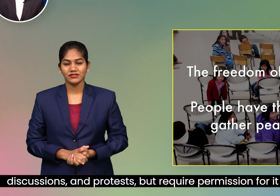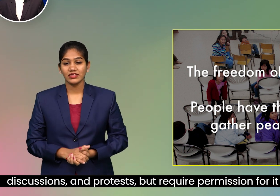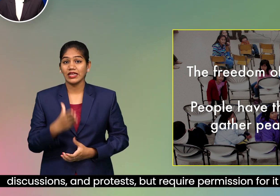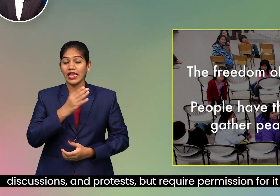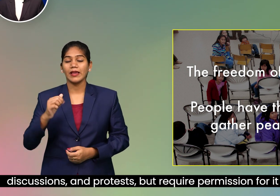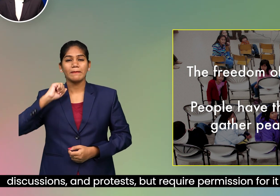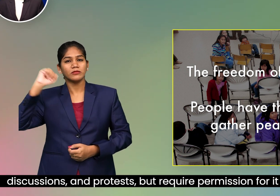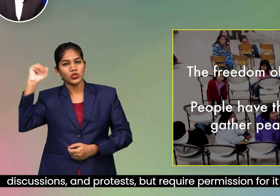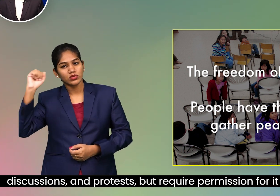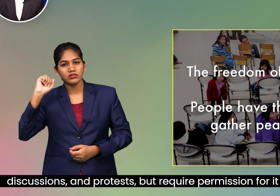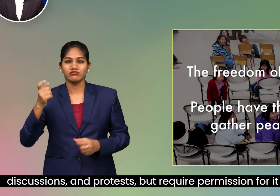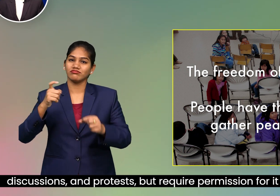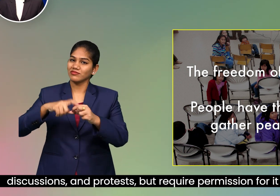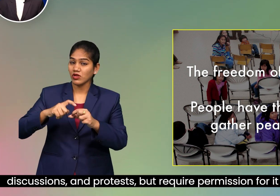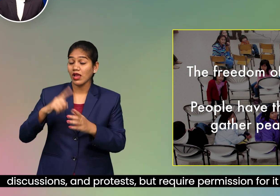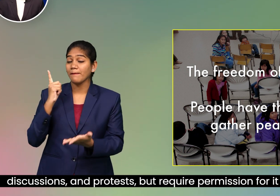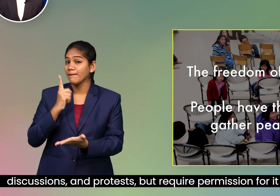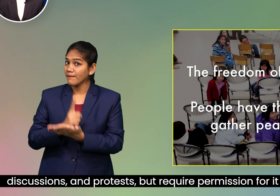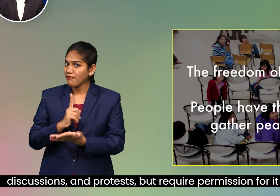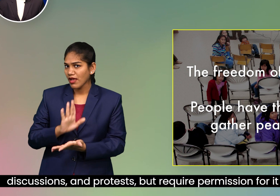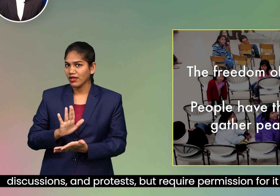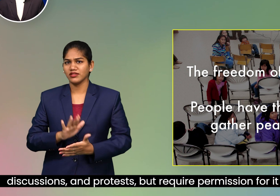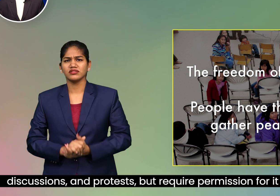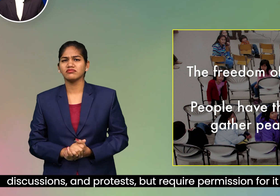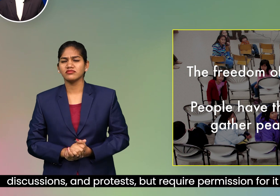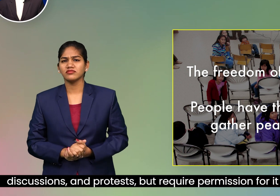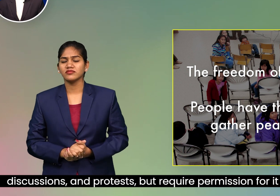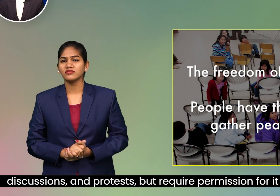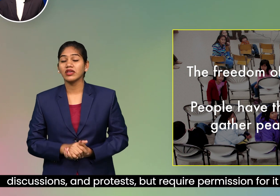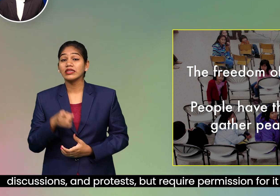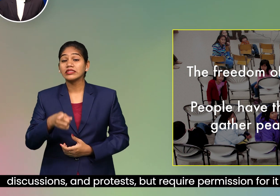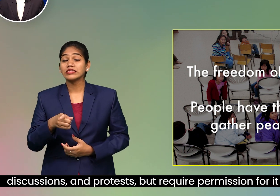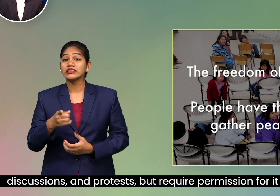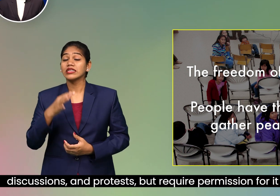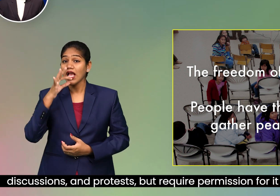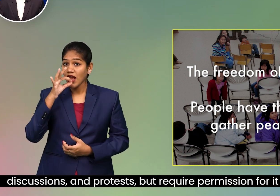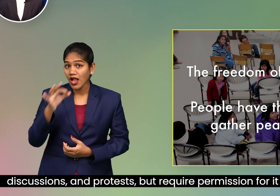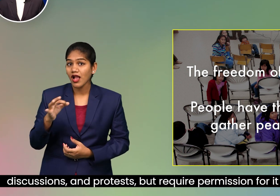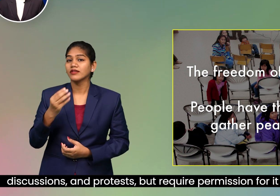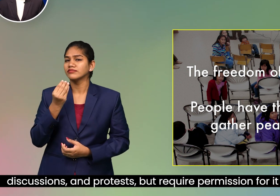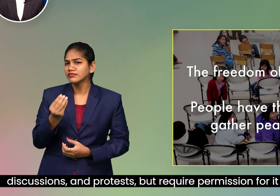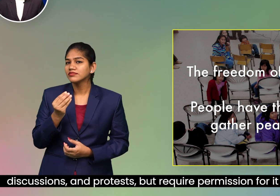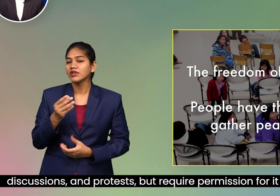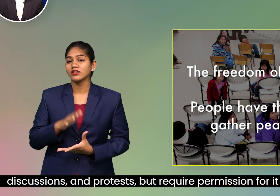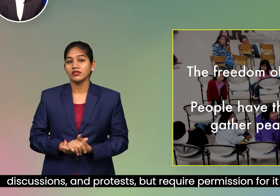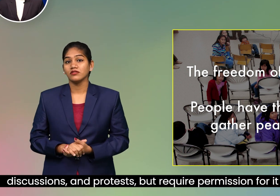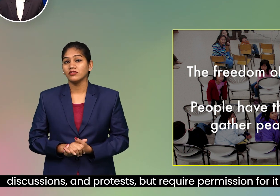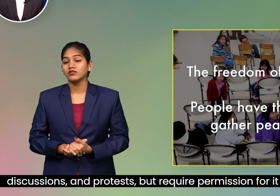and protests, but require permission for it and cannot be violent.